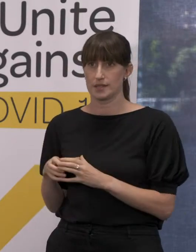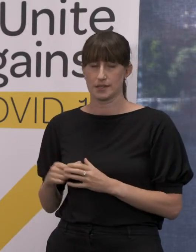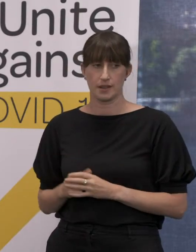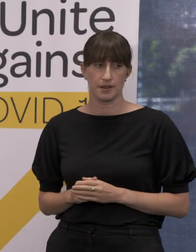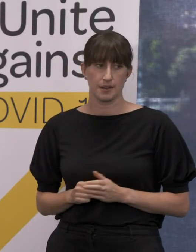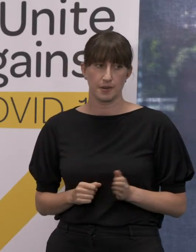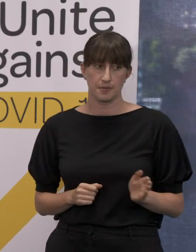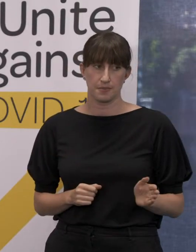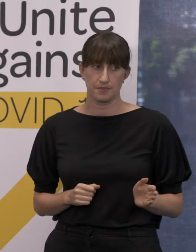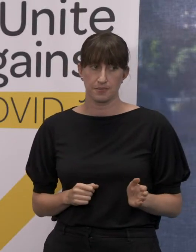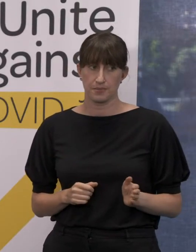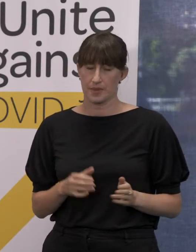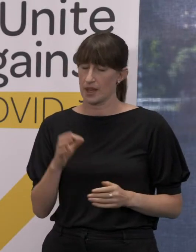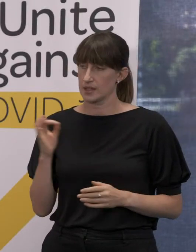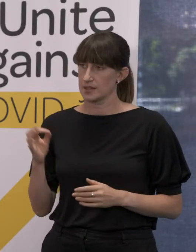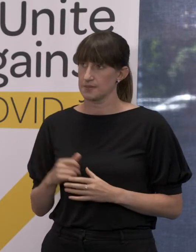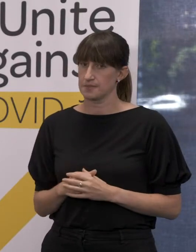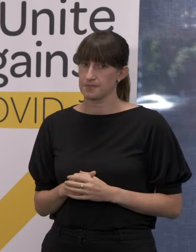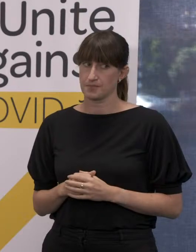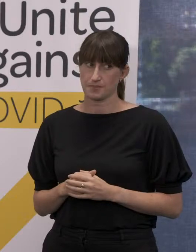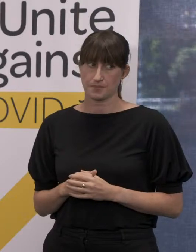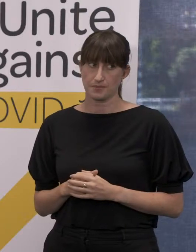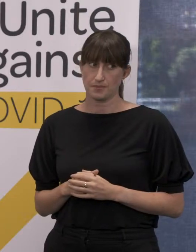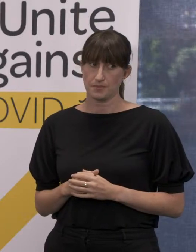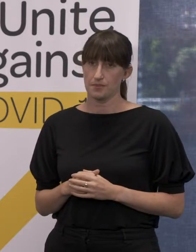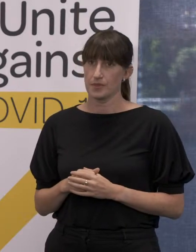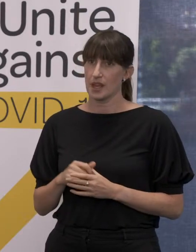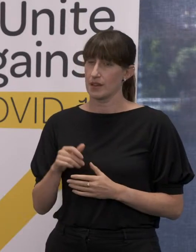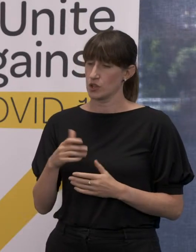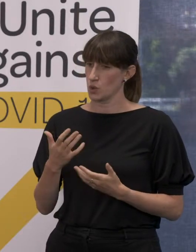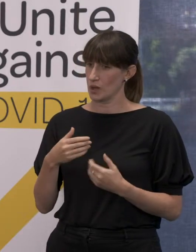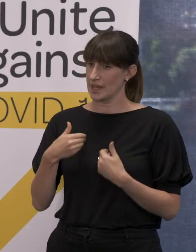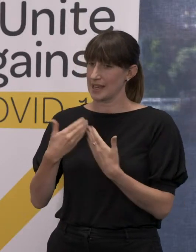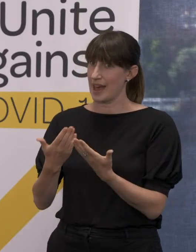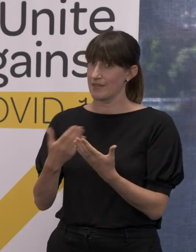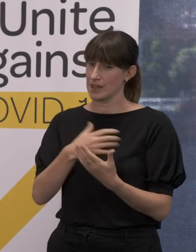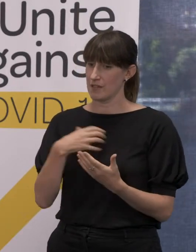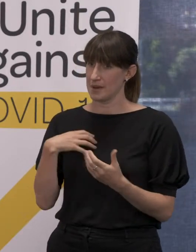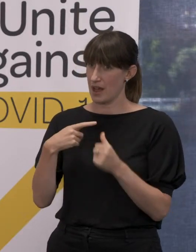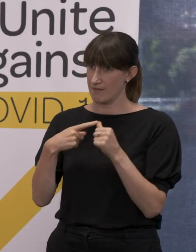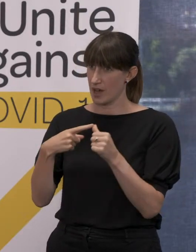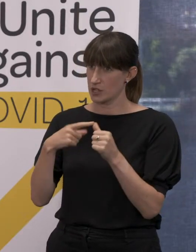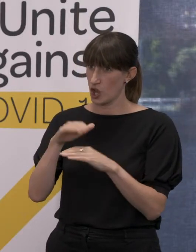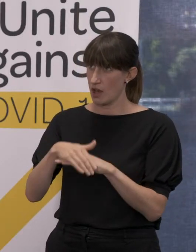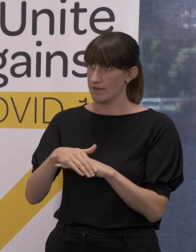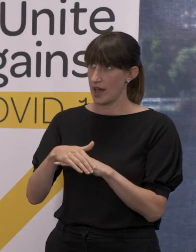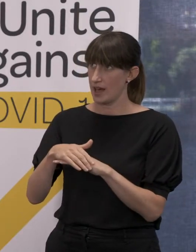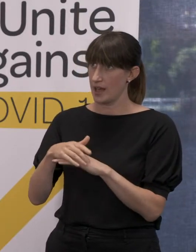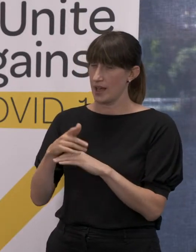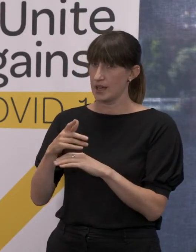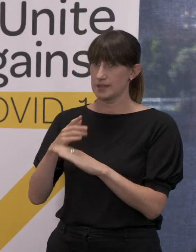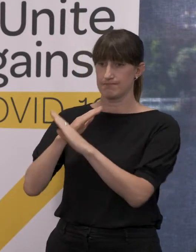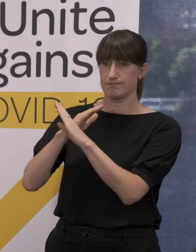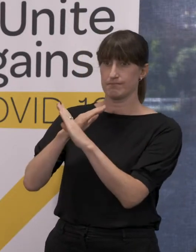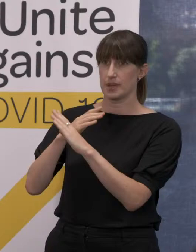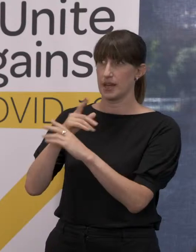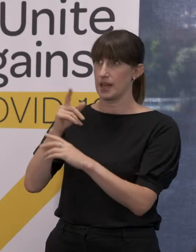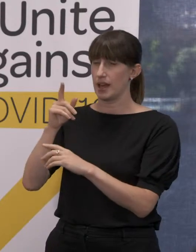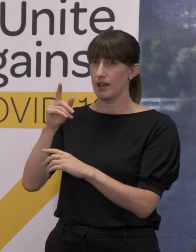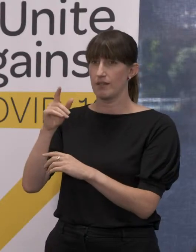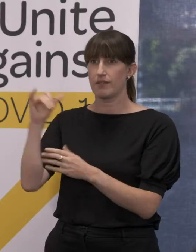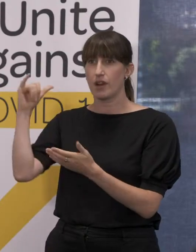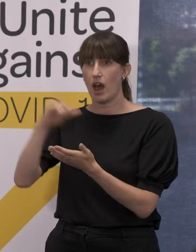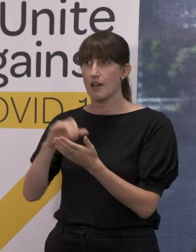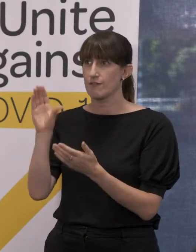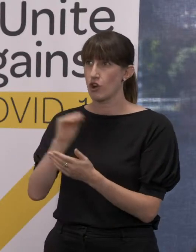did you provide any advice on restricting the number of people coming from those countries or halting flights from those countries? Not